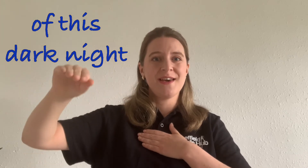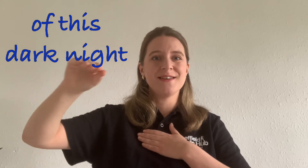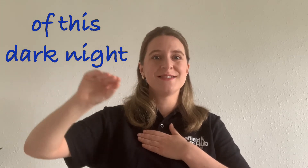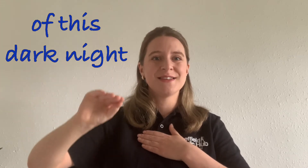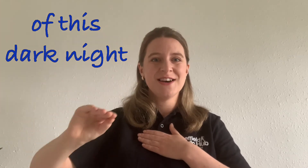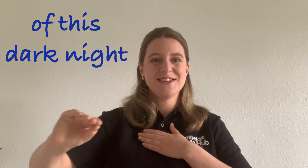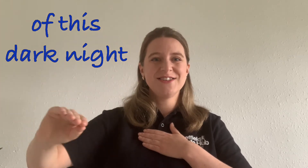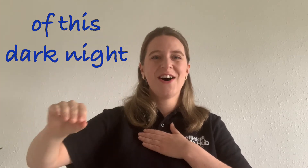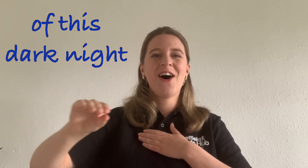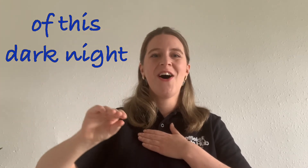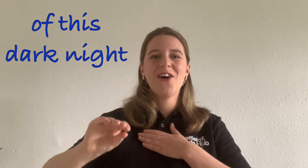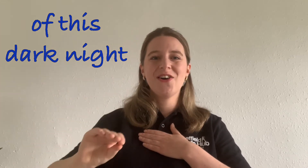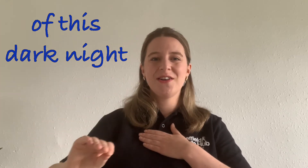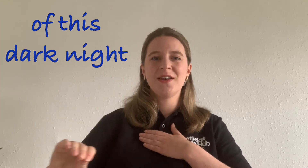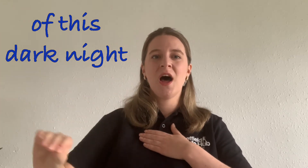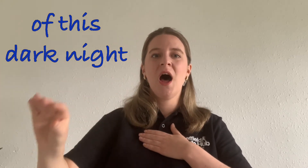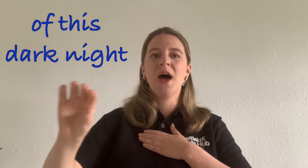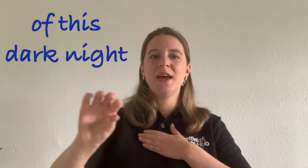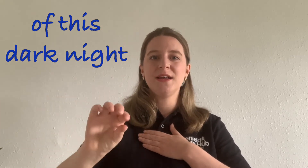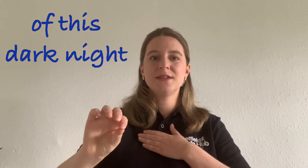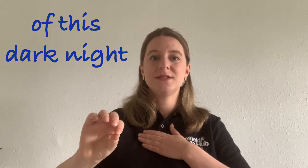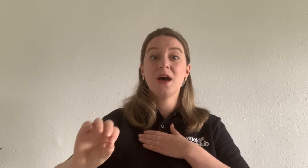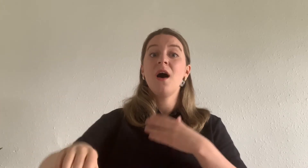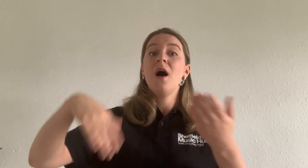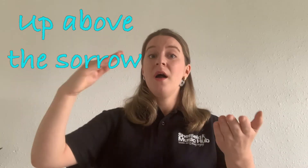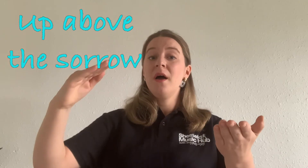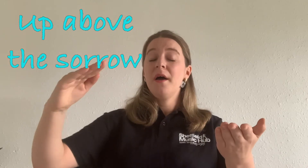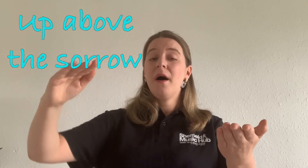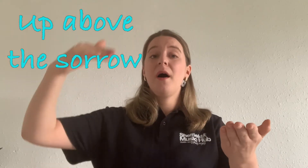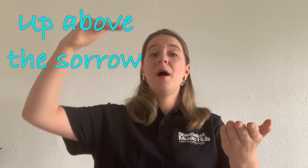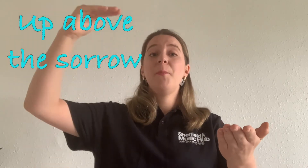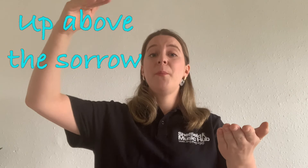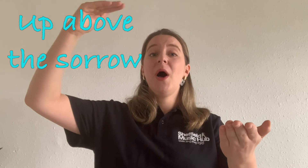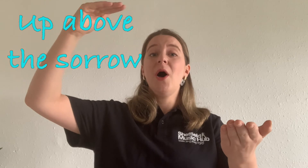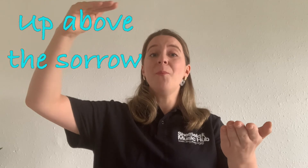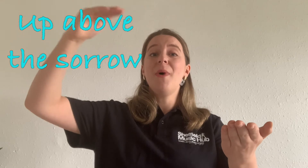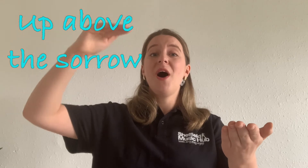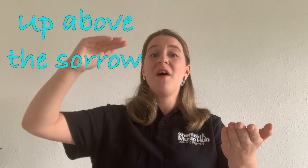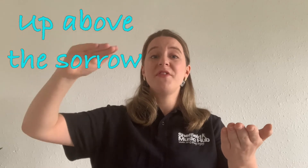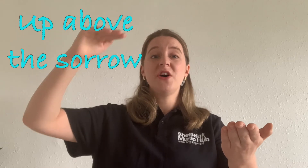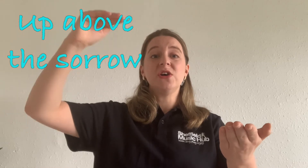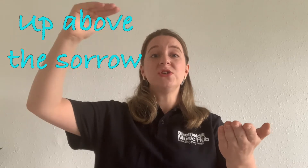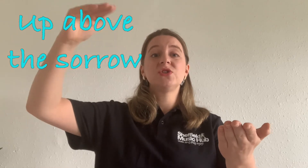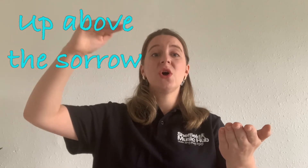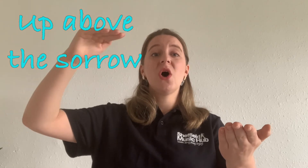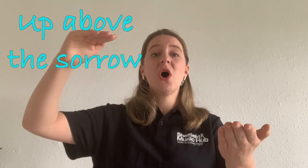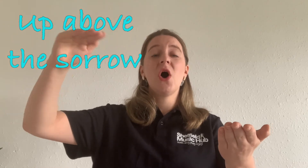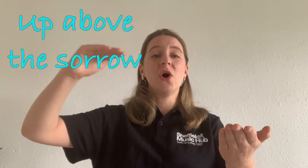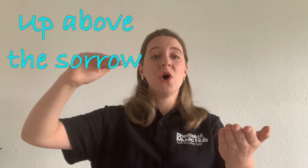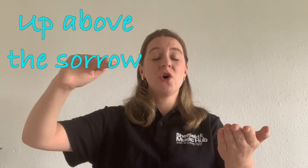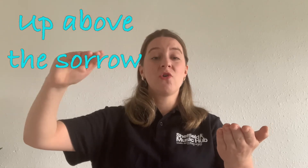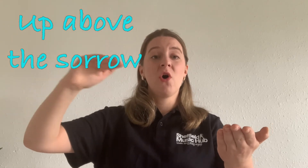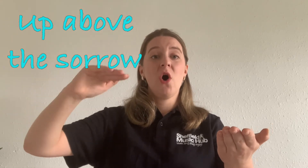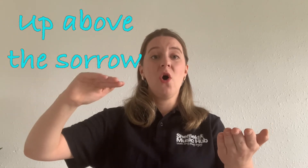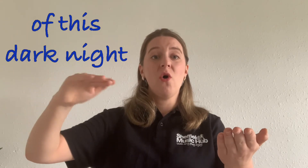this dark night. Up above the sorrow